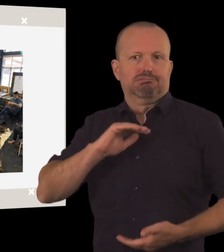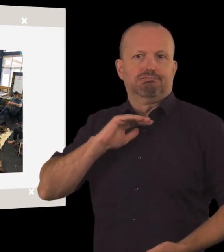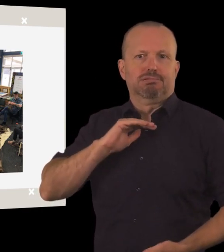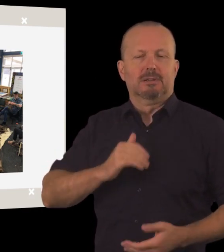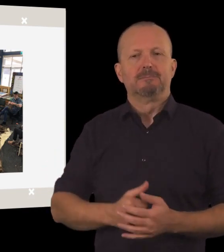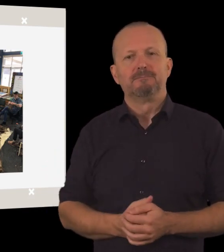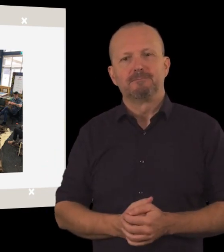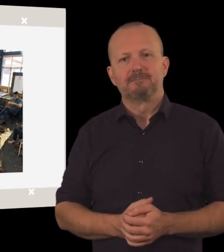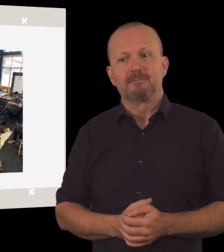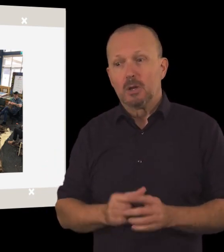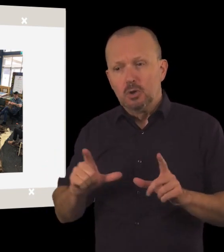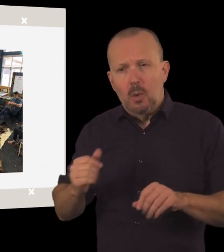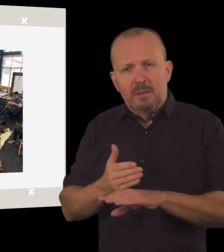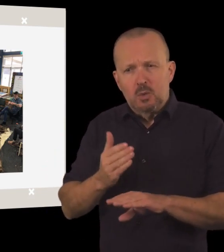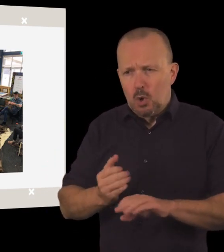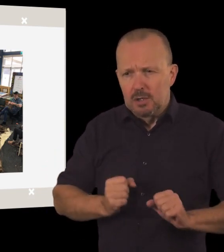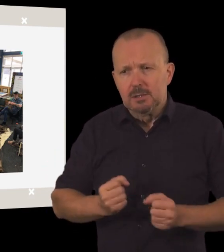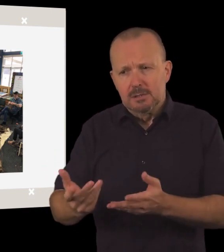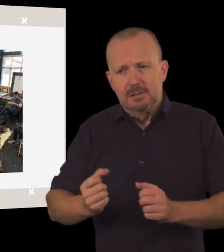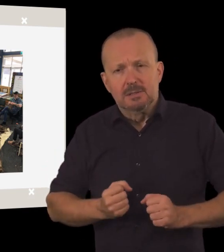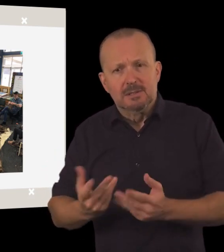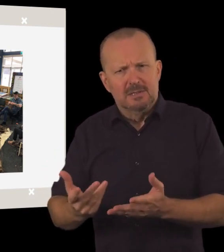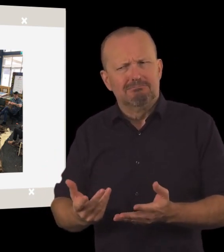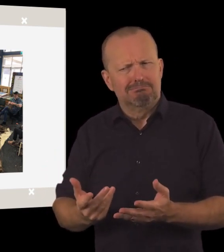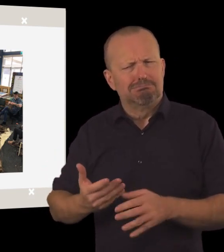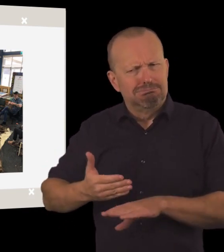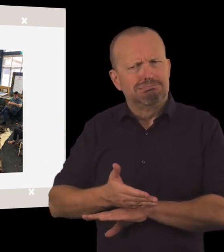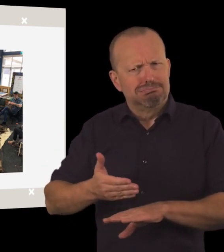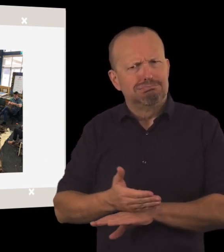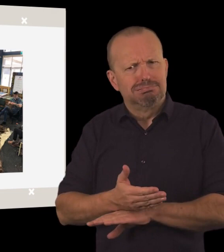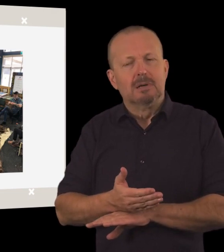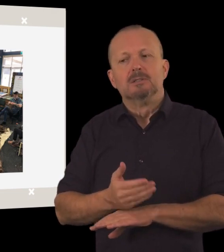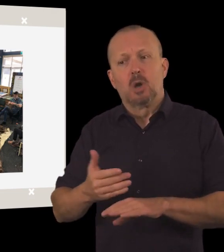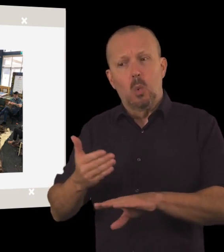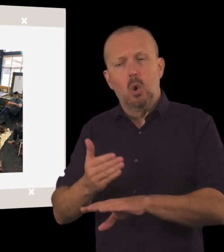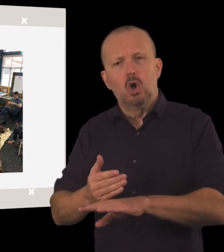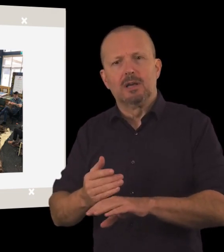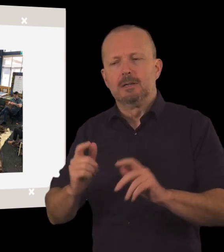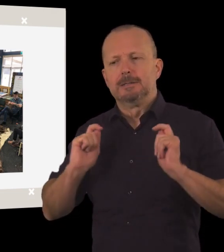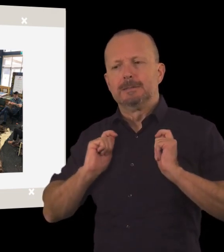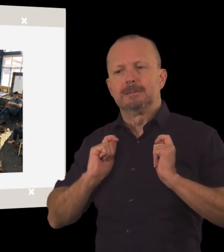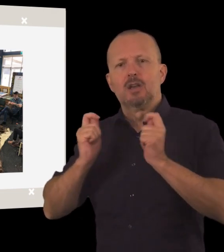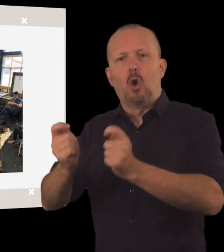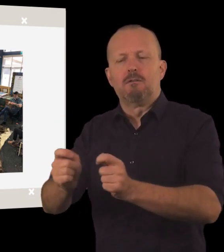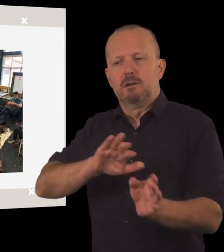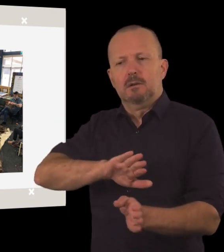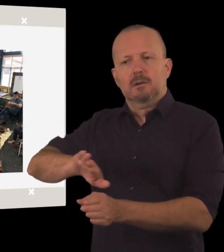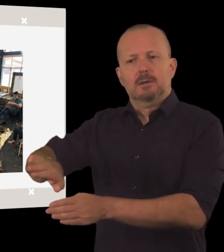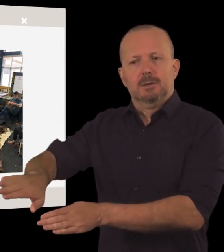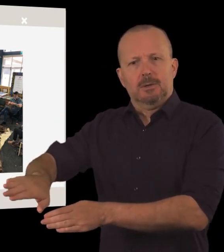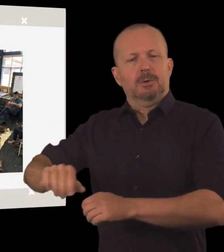guilty to put that on them. Every art worker has a lot of commitments outside of work.